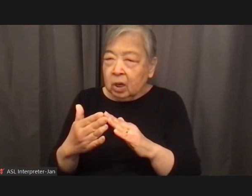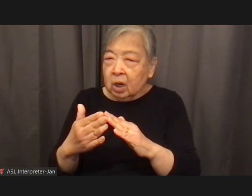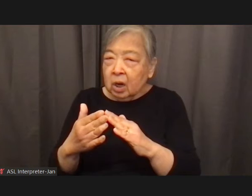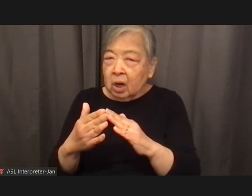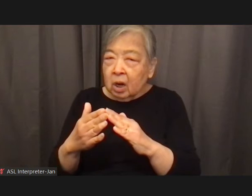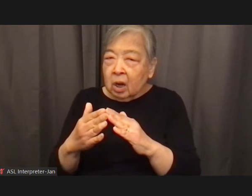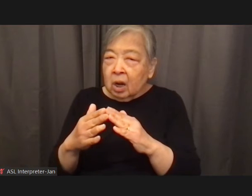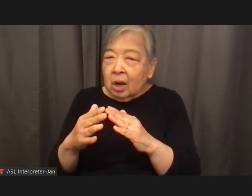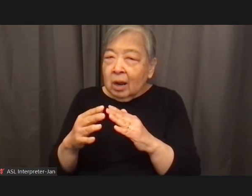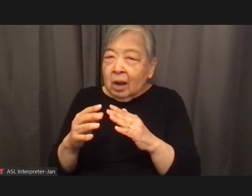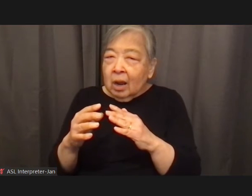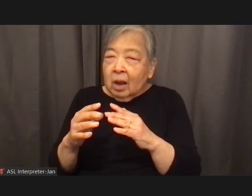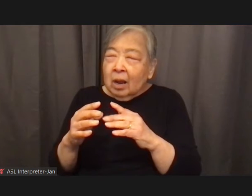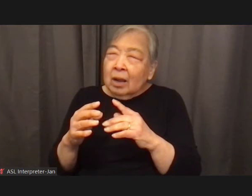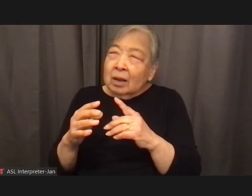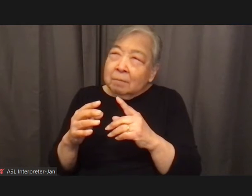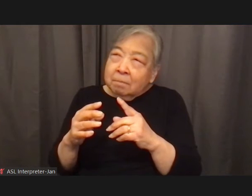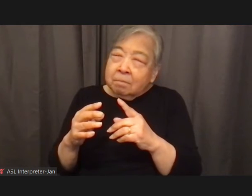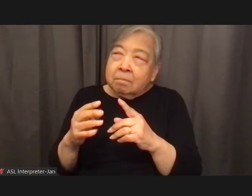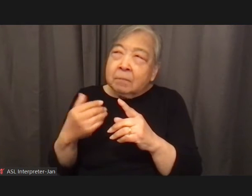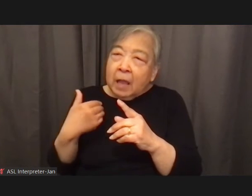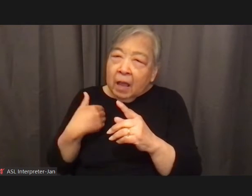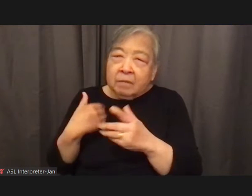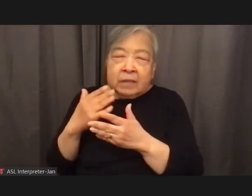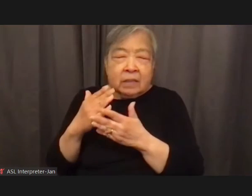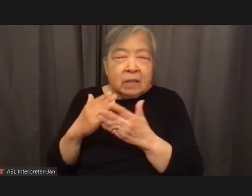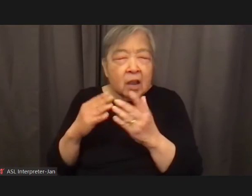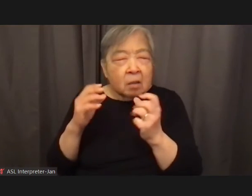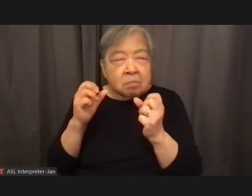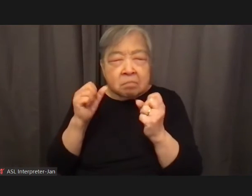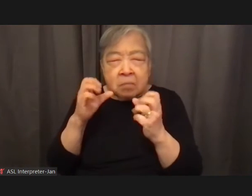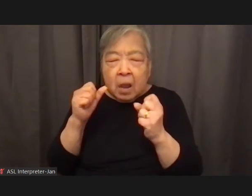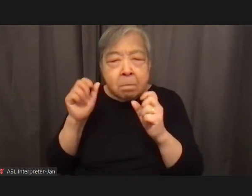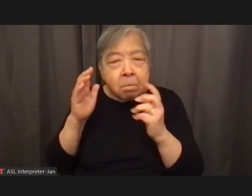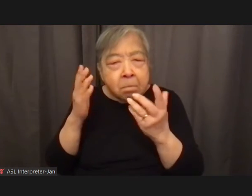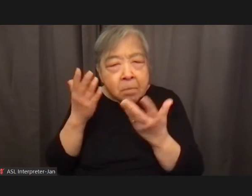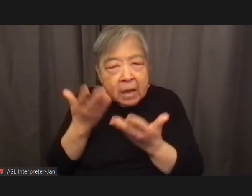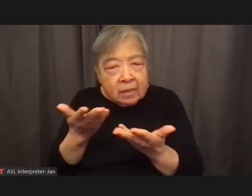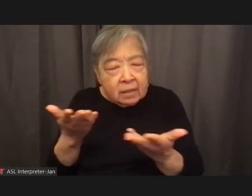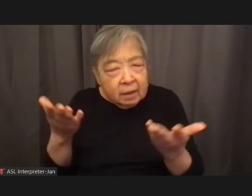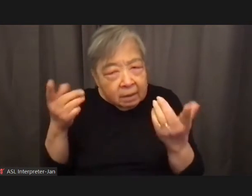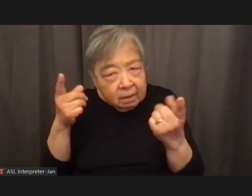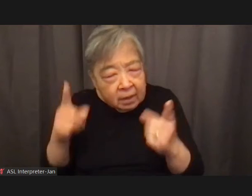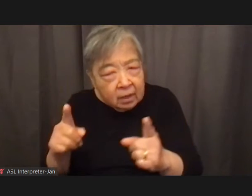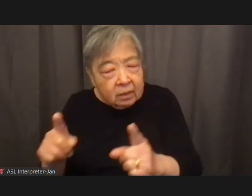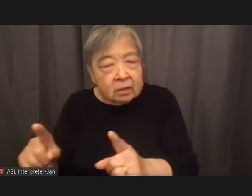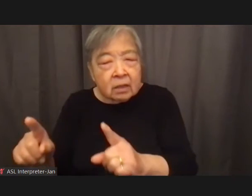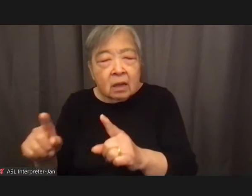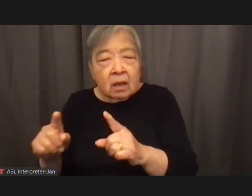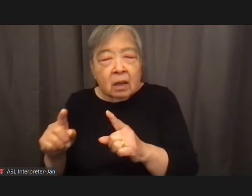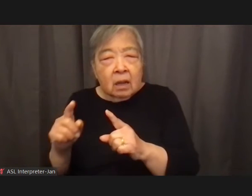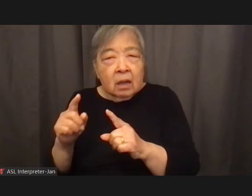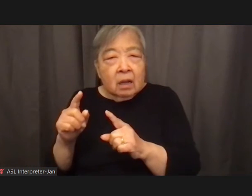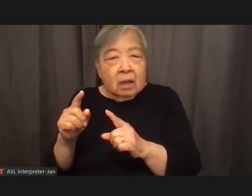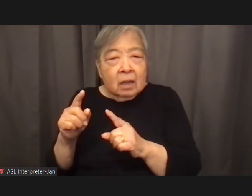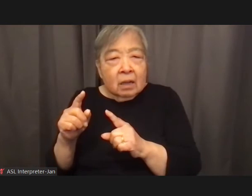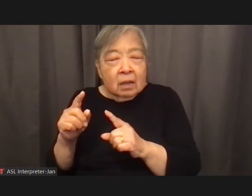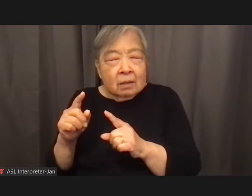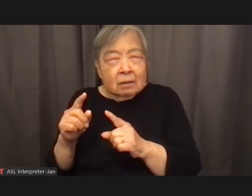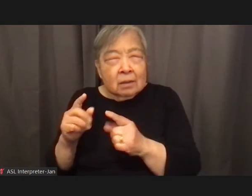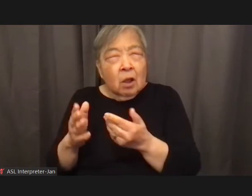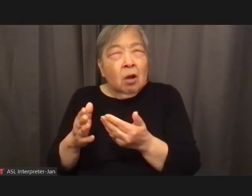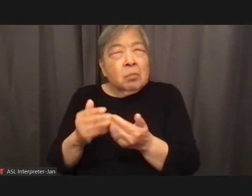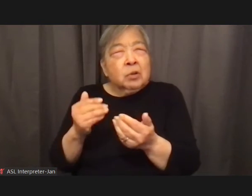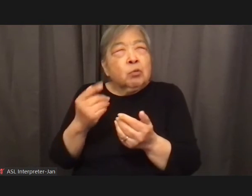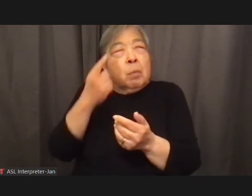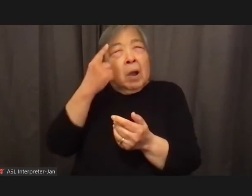know, there are some amazing things in the background that it's a little bit reminiscent of